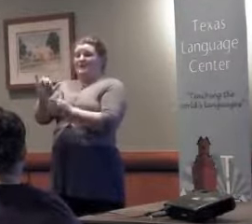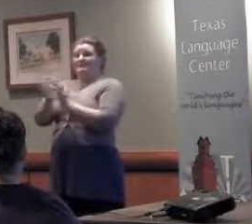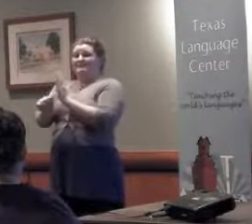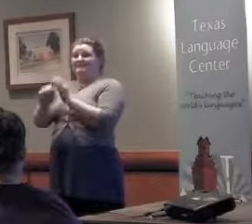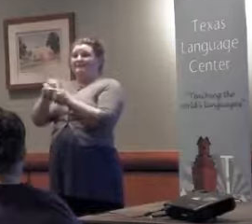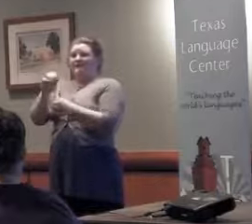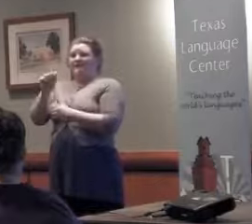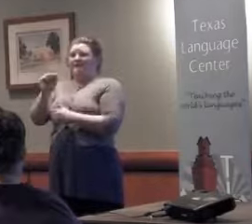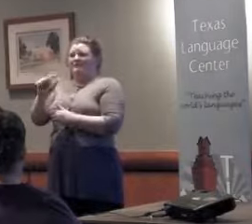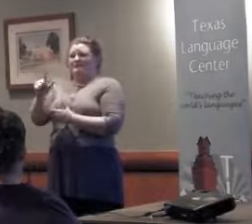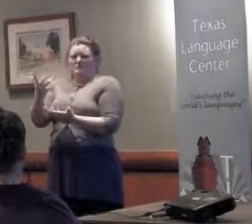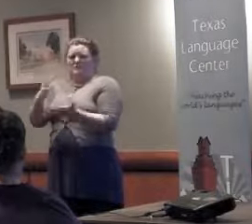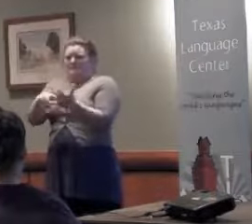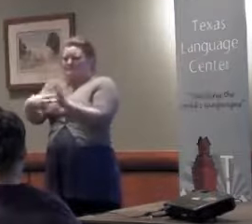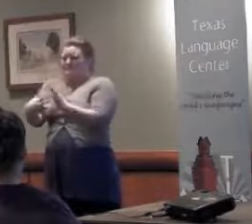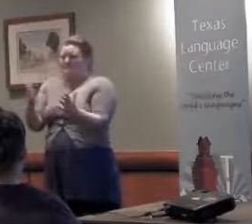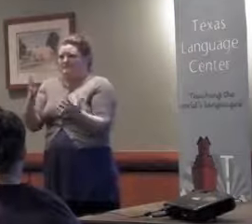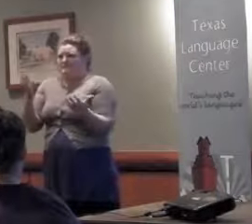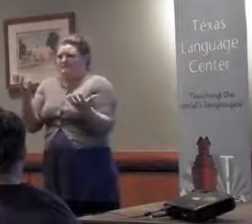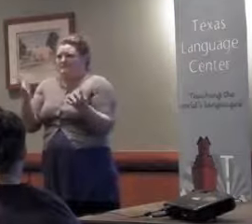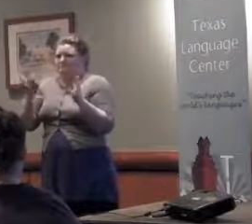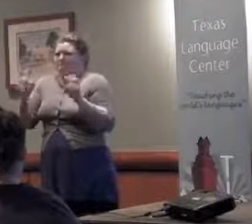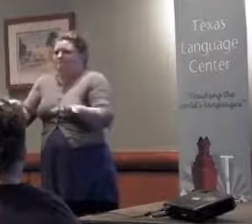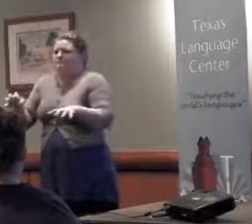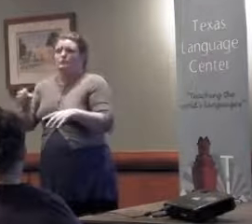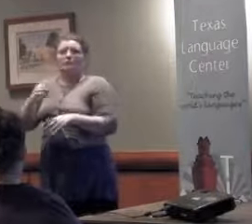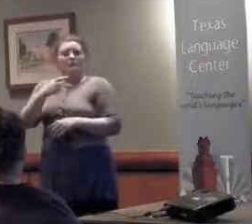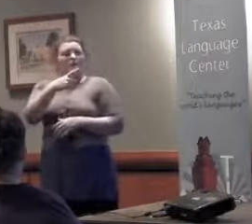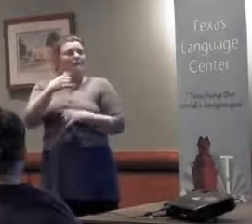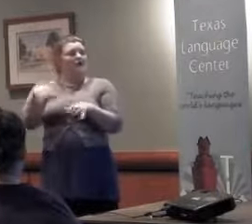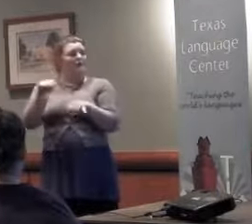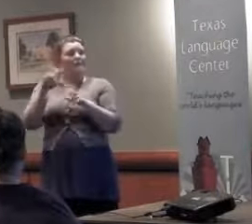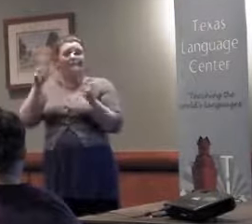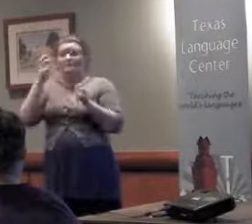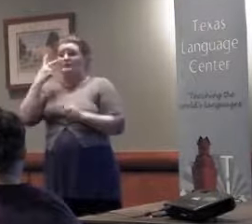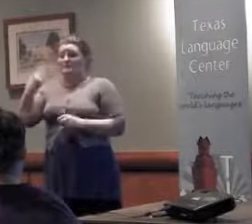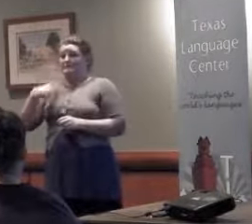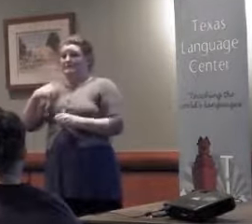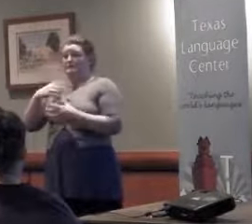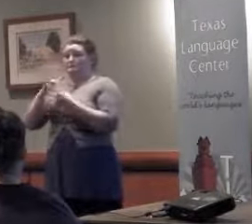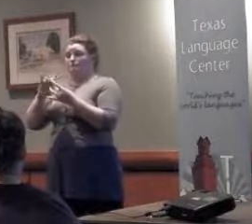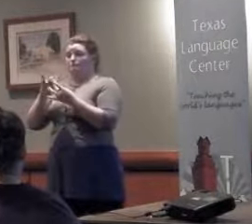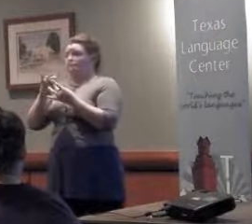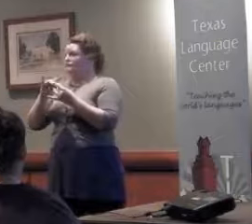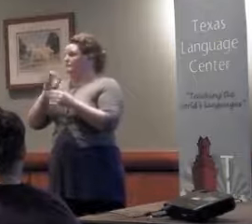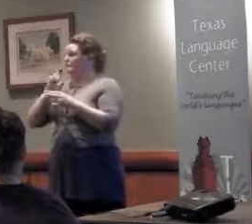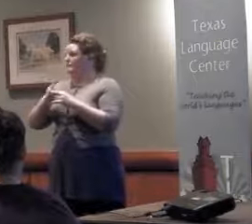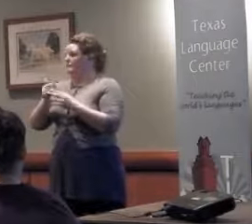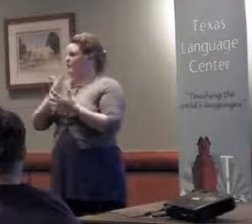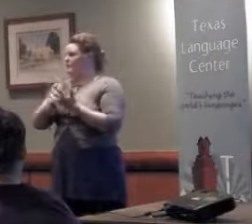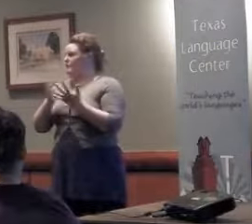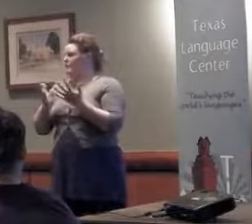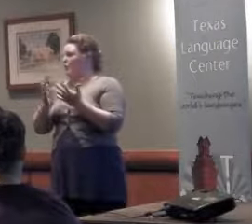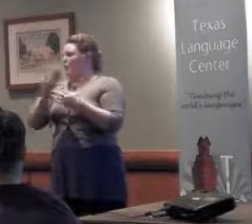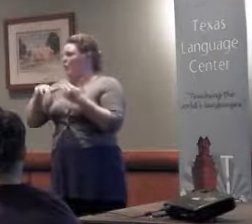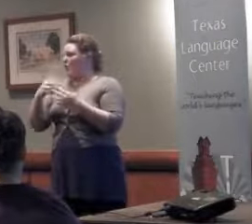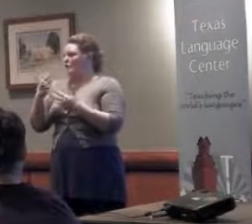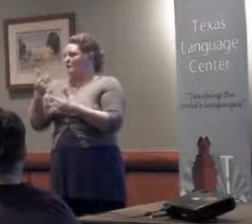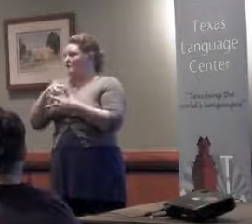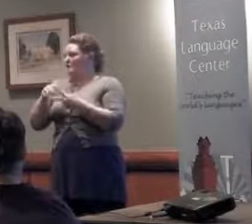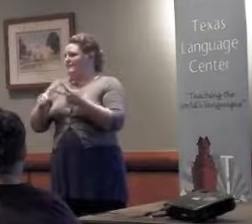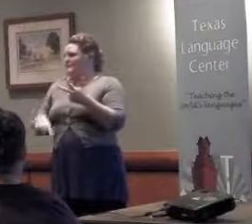What really does that mean? A common theme that you're going to see me discuss over the course of all three of these